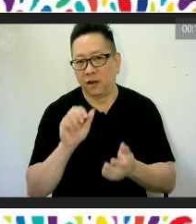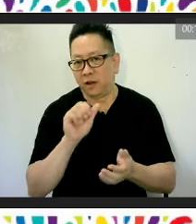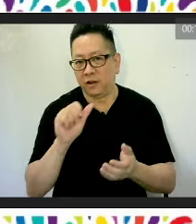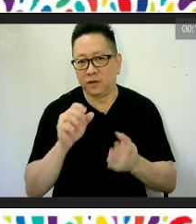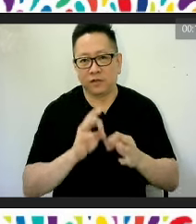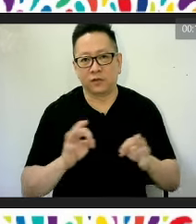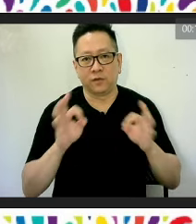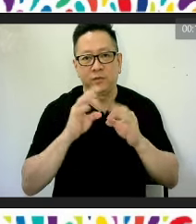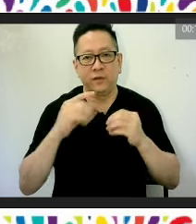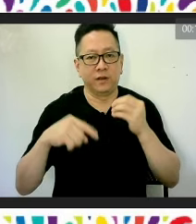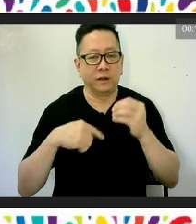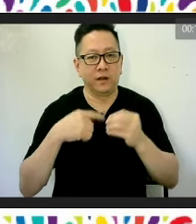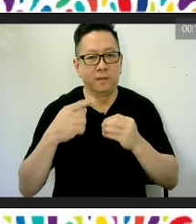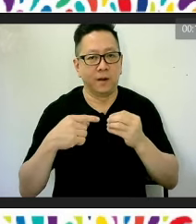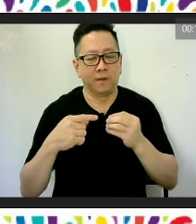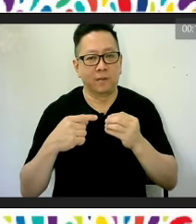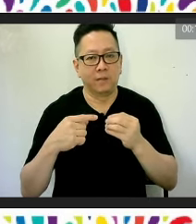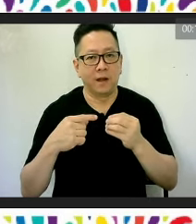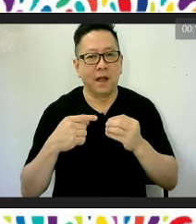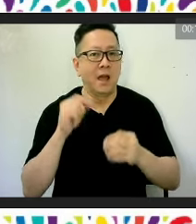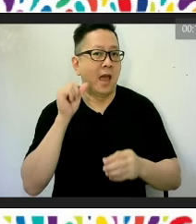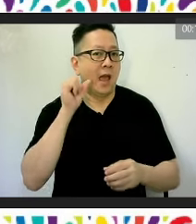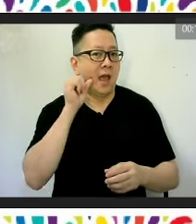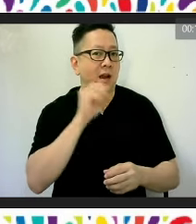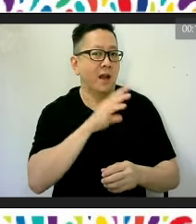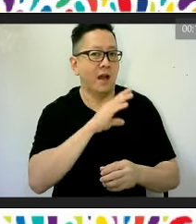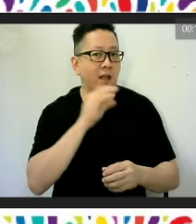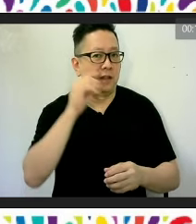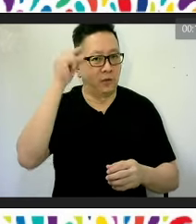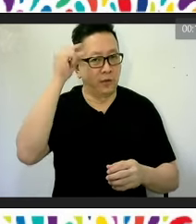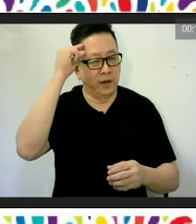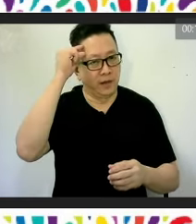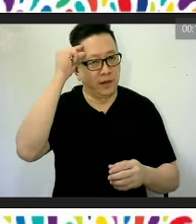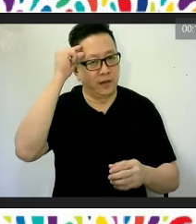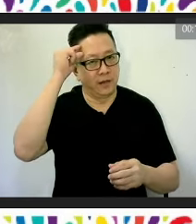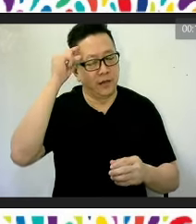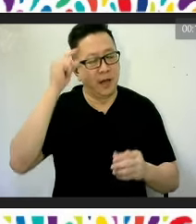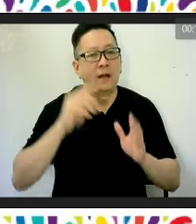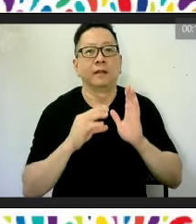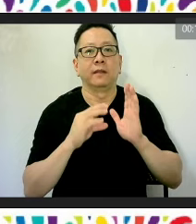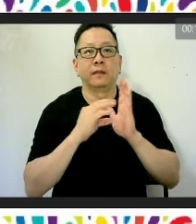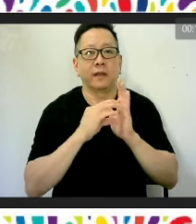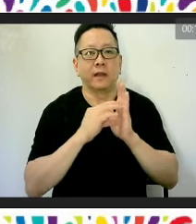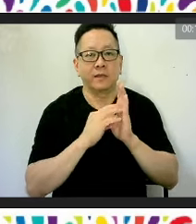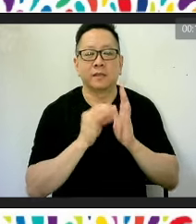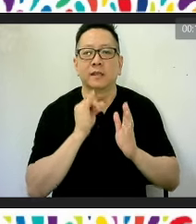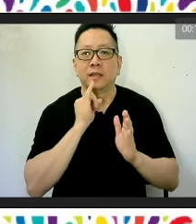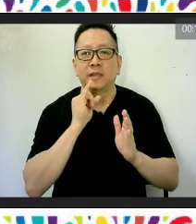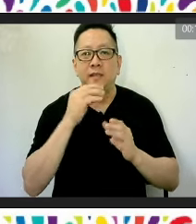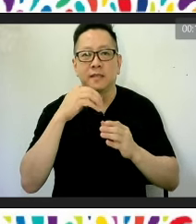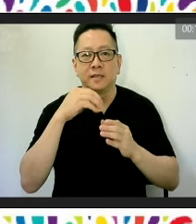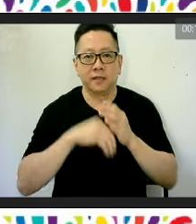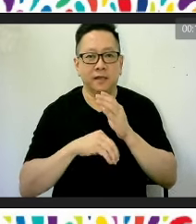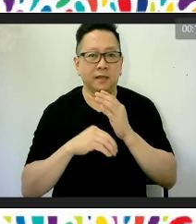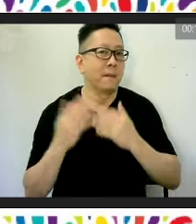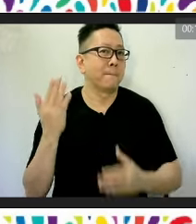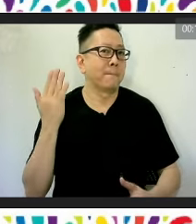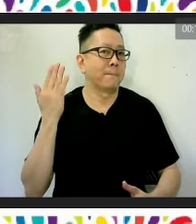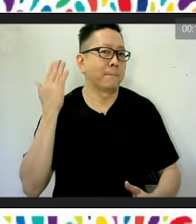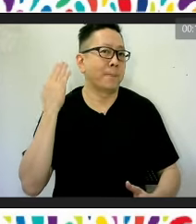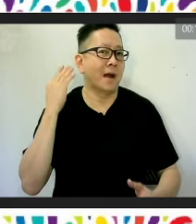reading a story about Anna and Gray. The text is